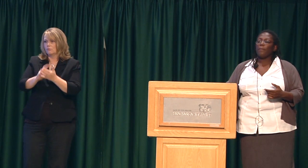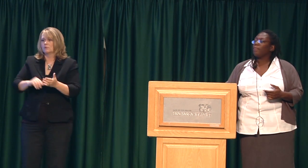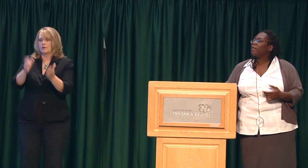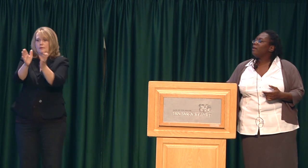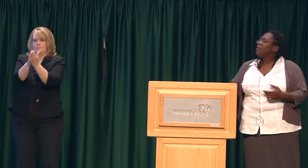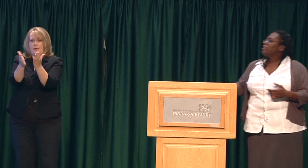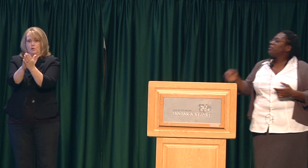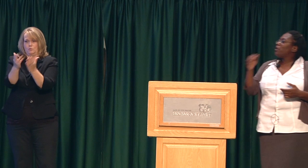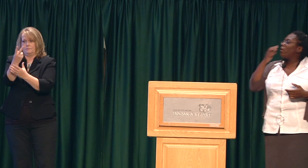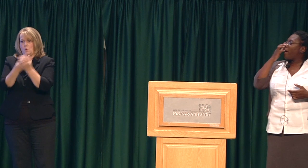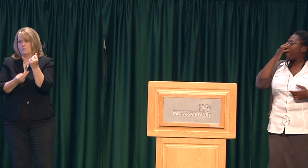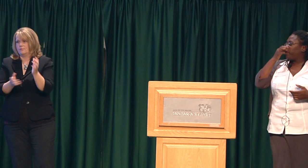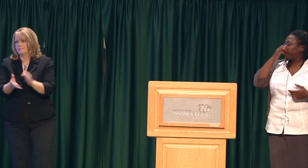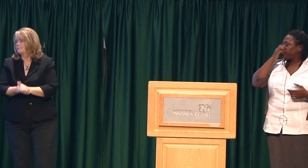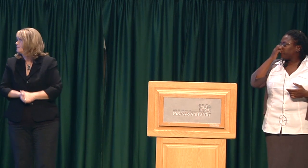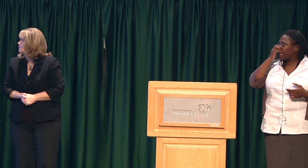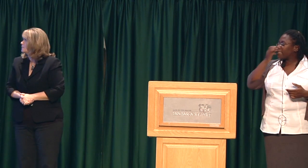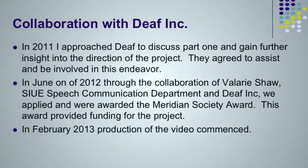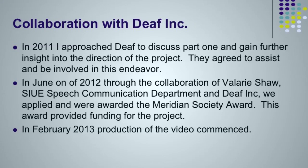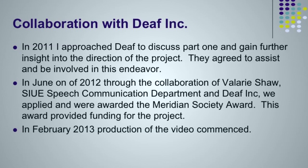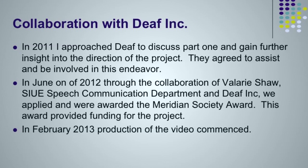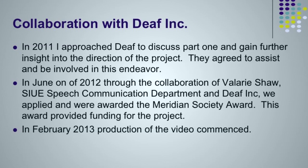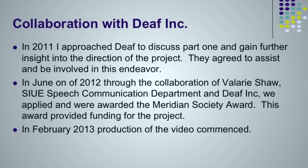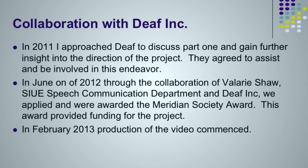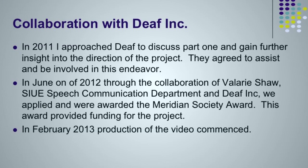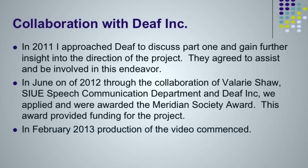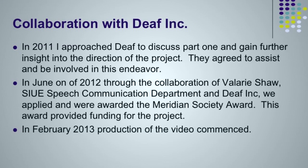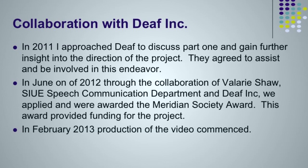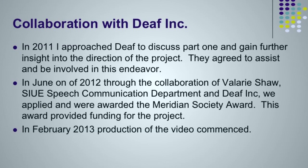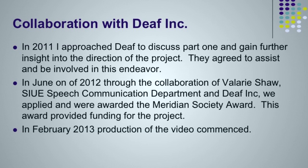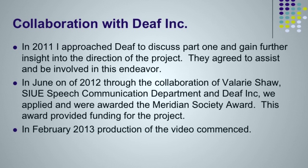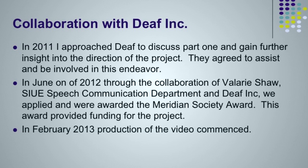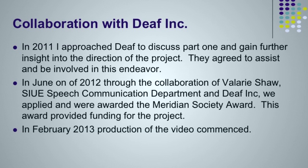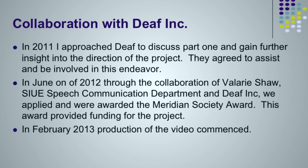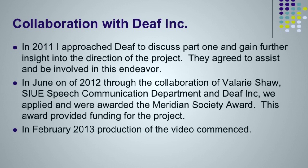manual. So, like I said,